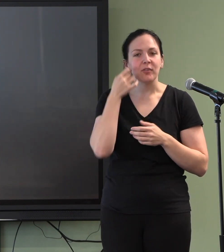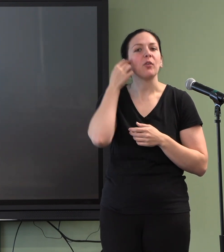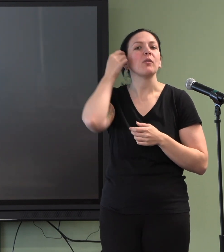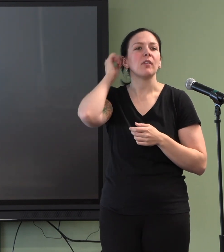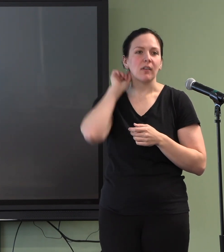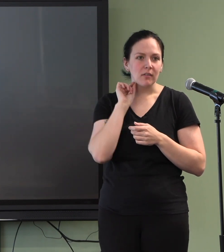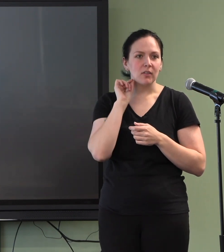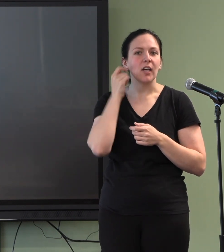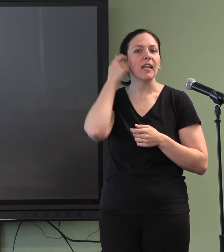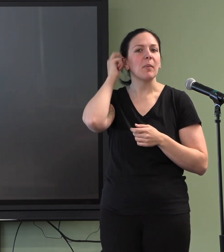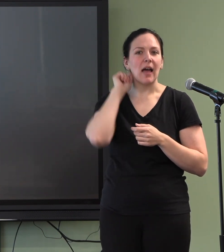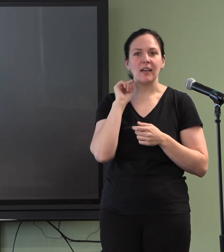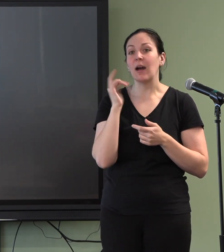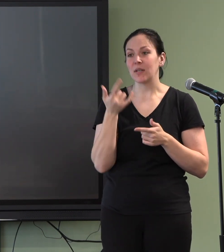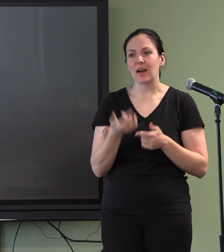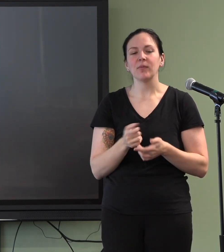so the tucking it behind, that would count.